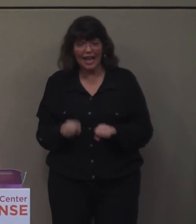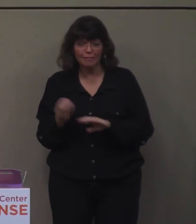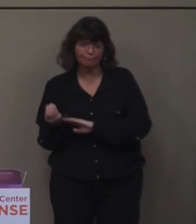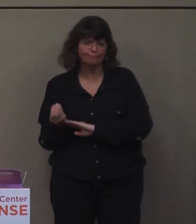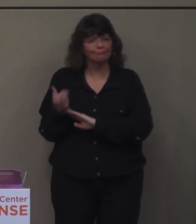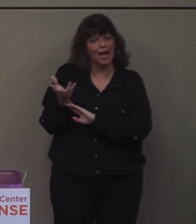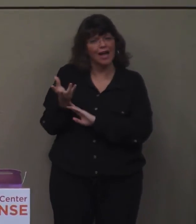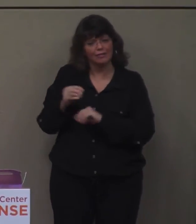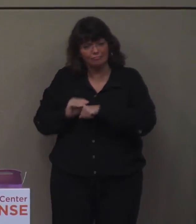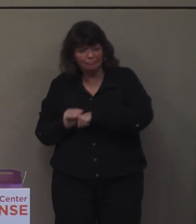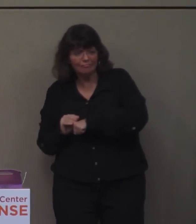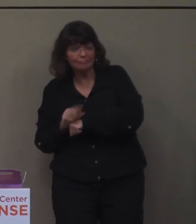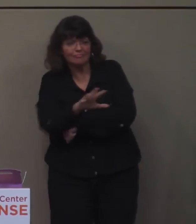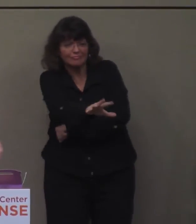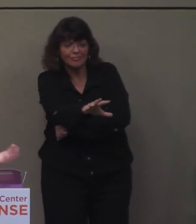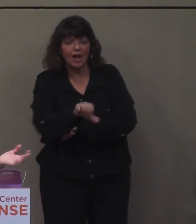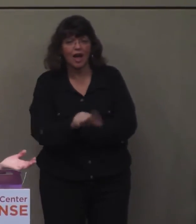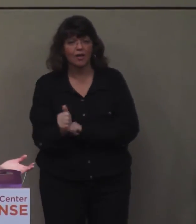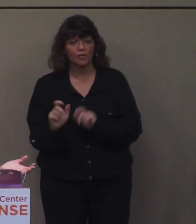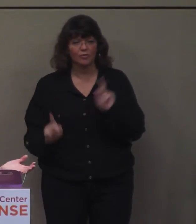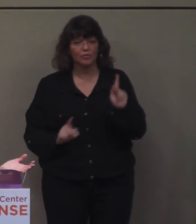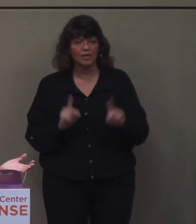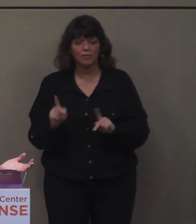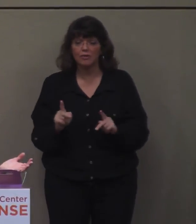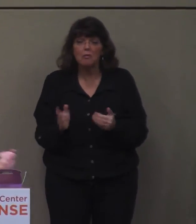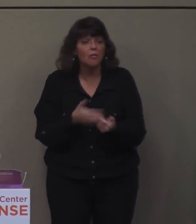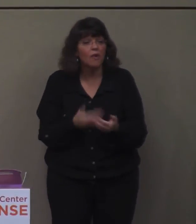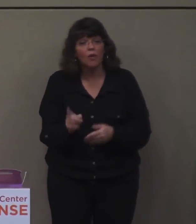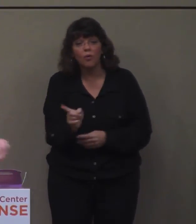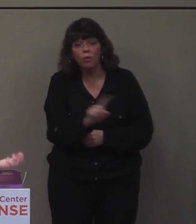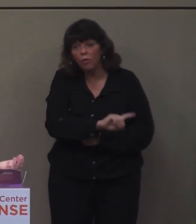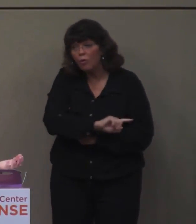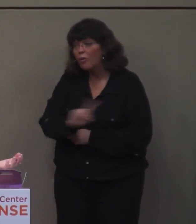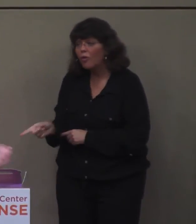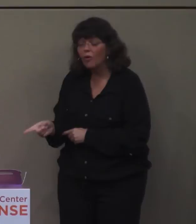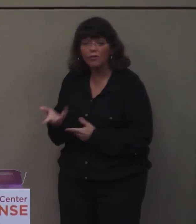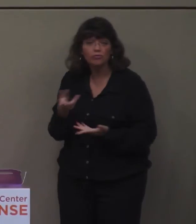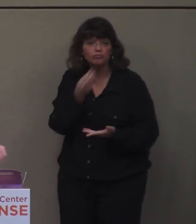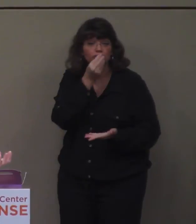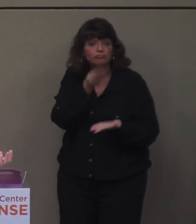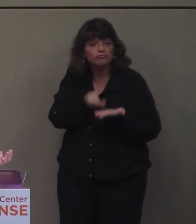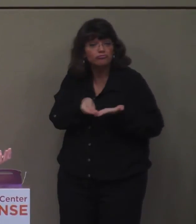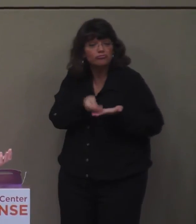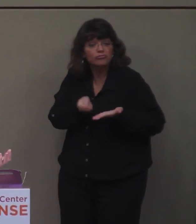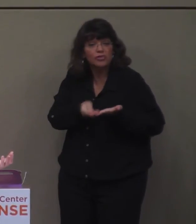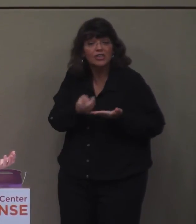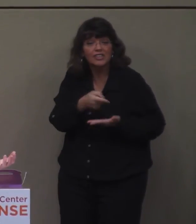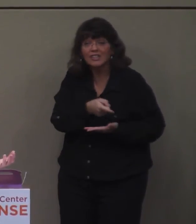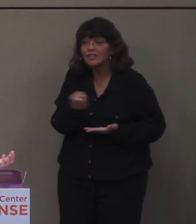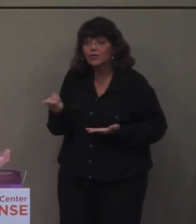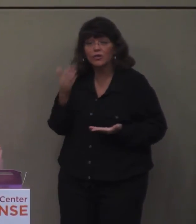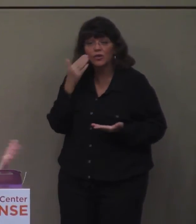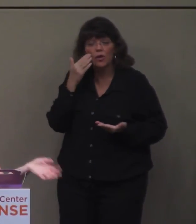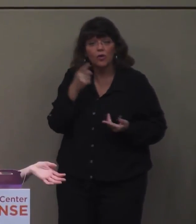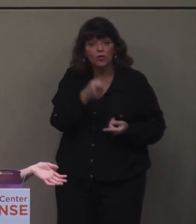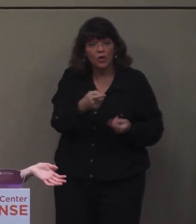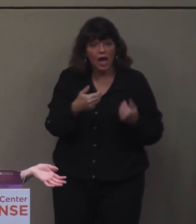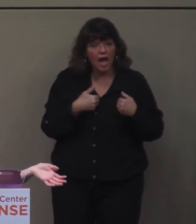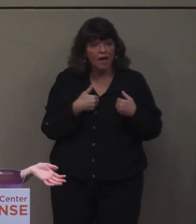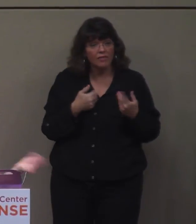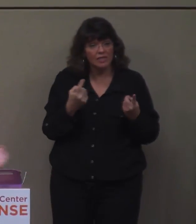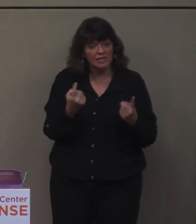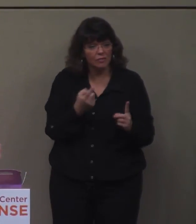friends and to our community. And that can be even at the grocery store. You know, don't take the last of something if you have some at home. Give it to the